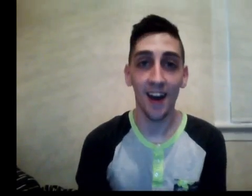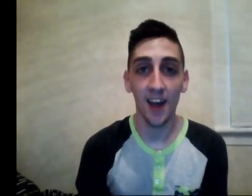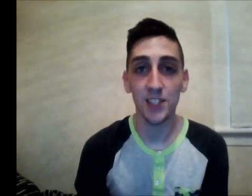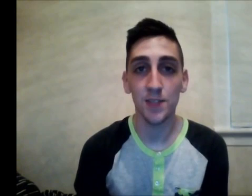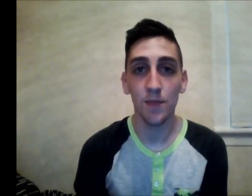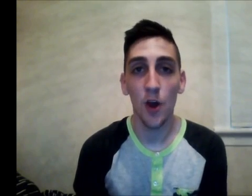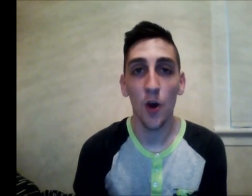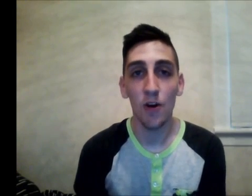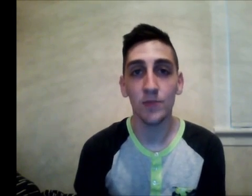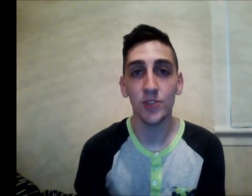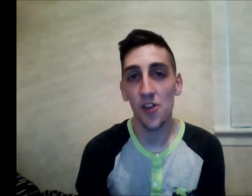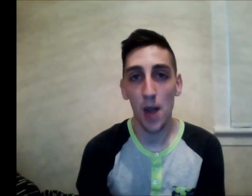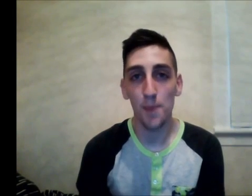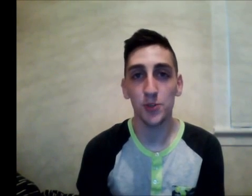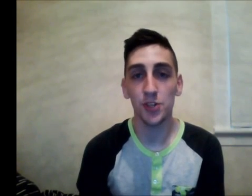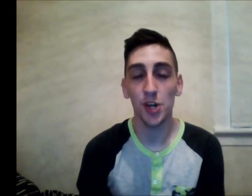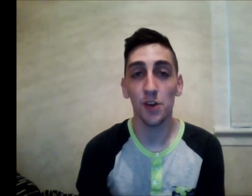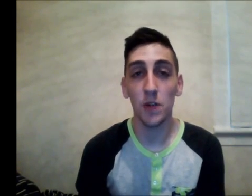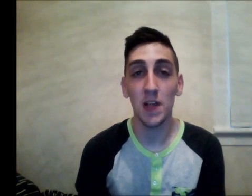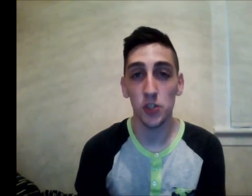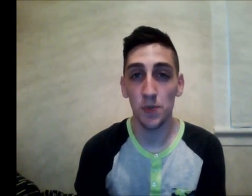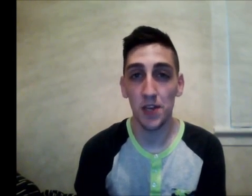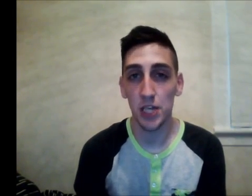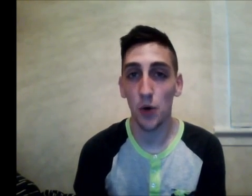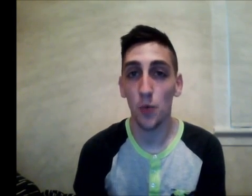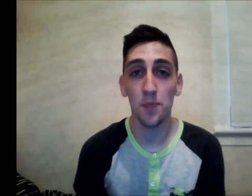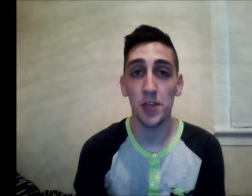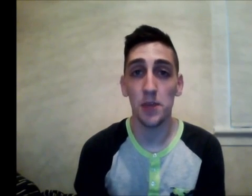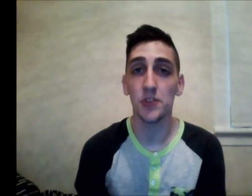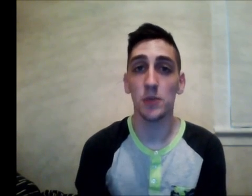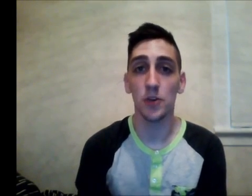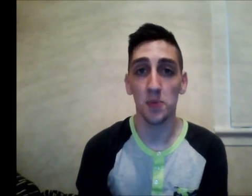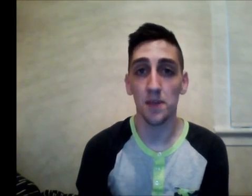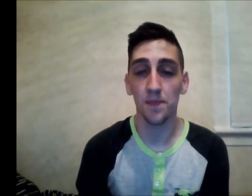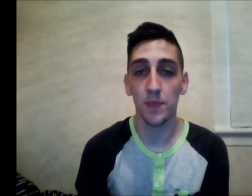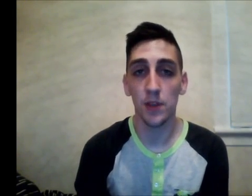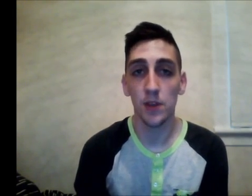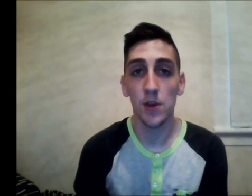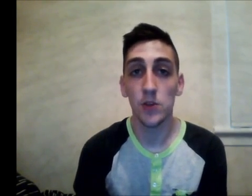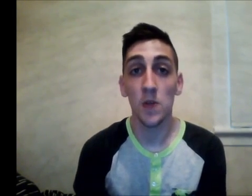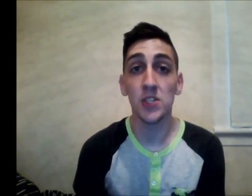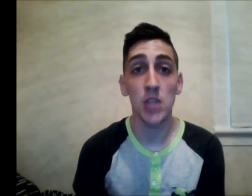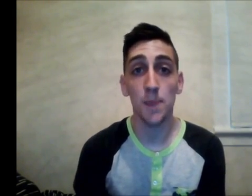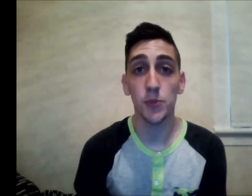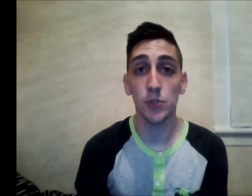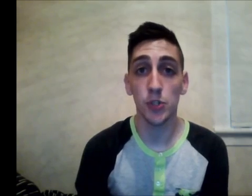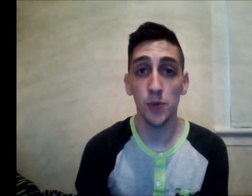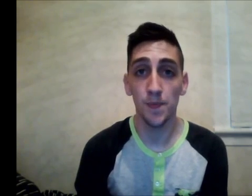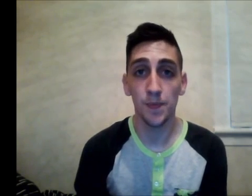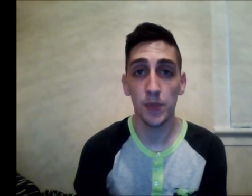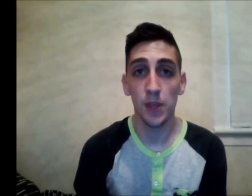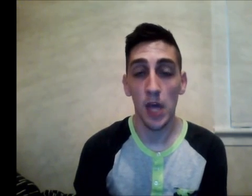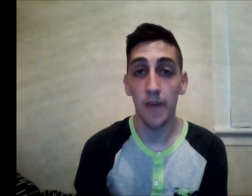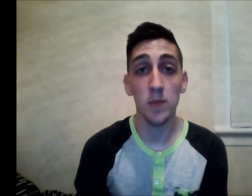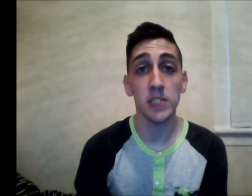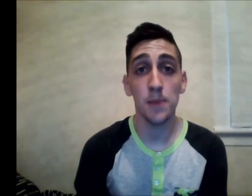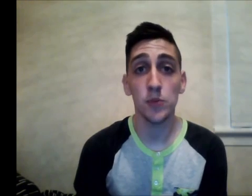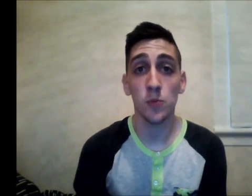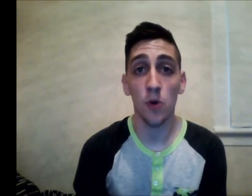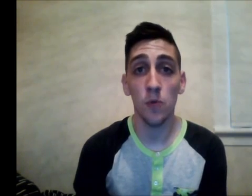Hi guys, welcome to another episode of Let's Learn BSL with me, Mr. McRobbie. So this is episode 2. If you missed episode 1 where we